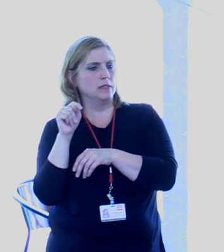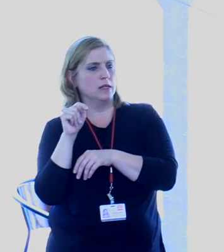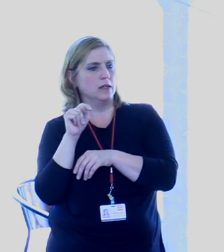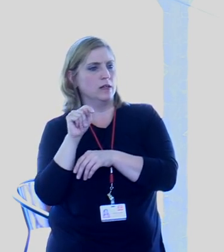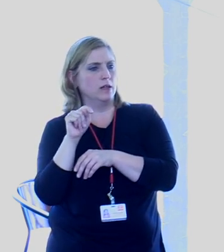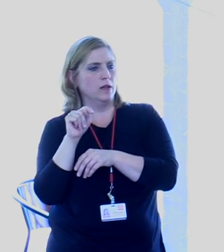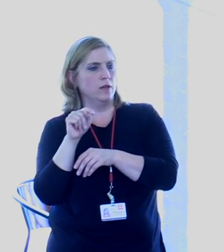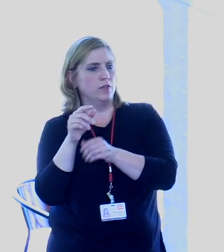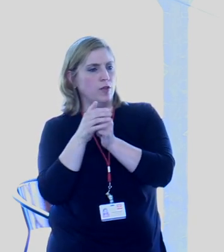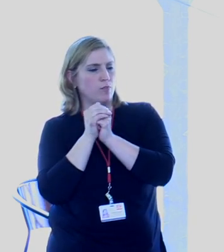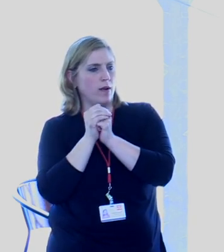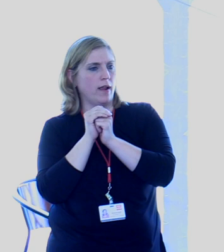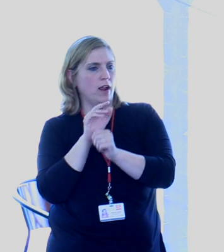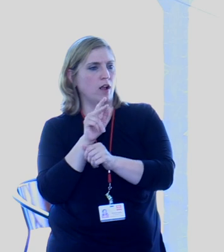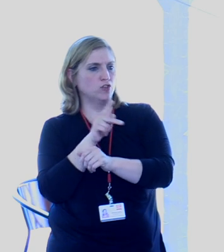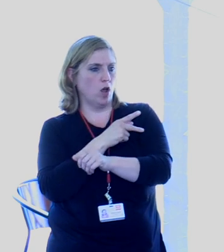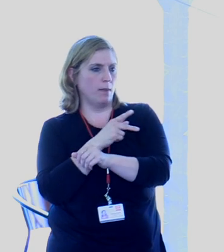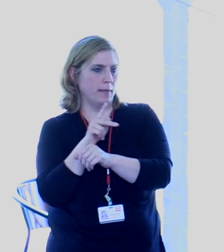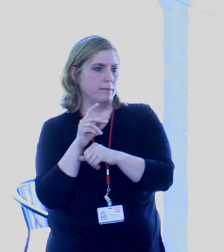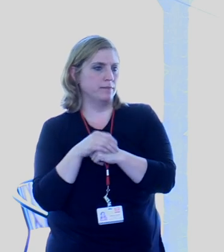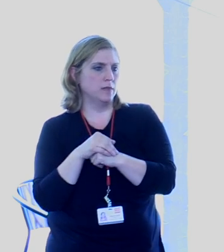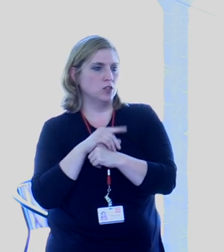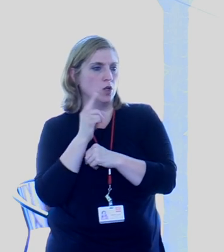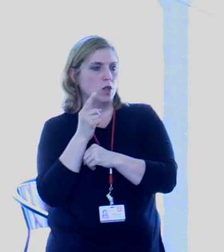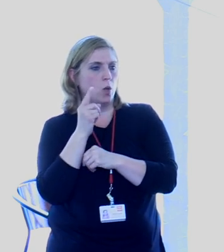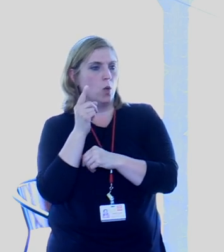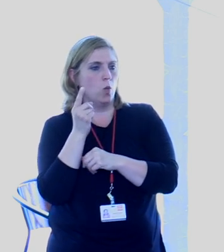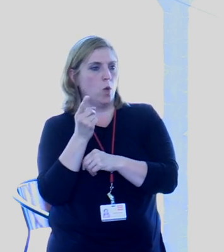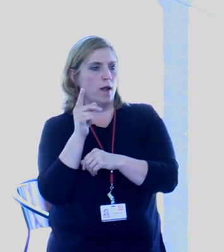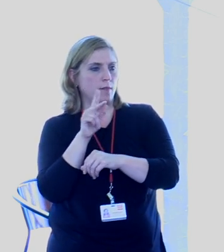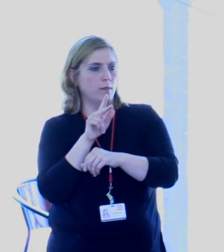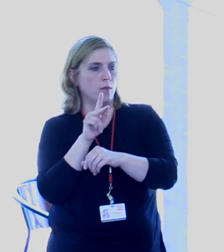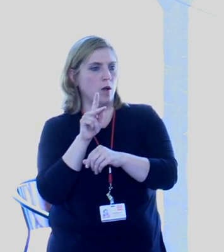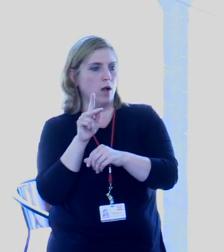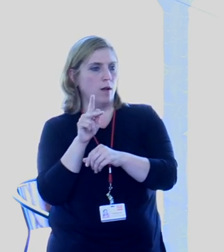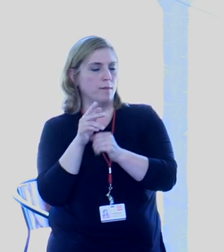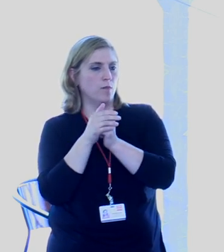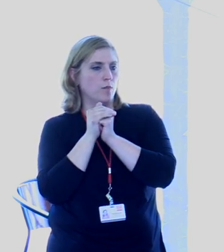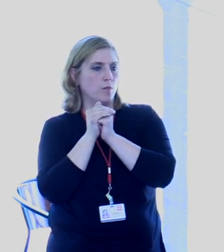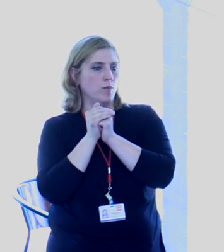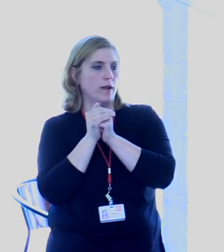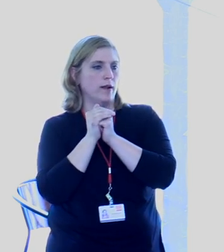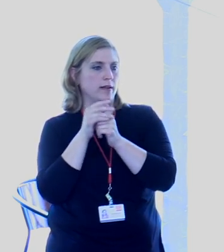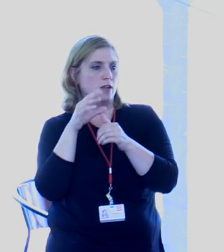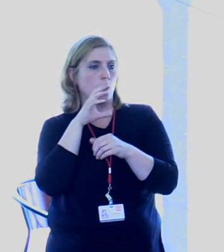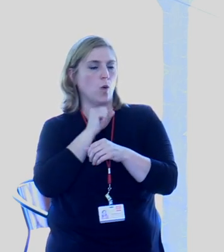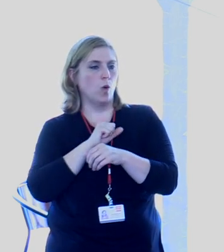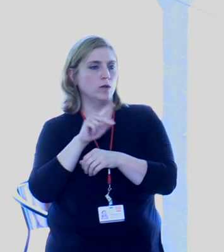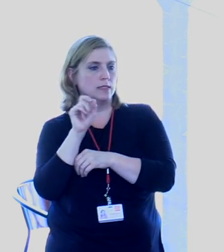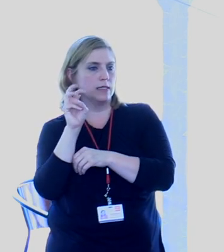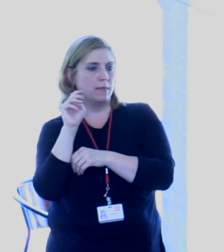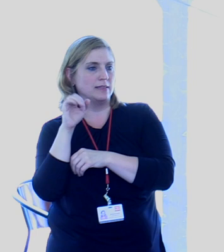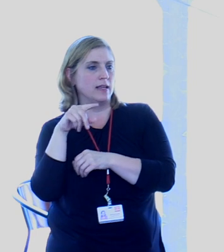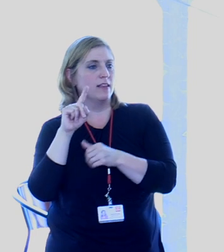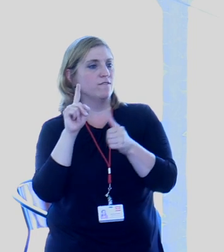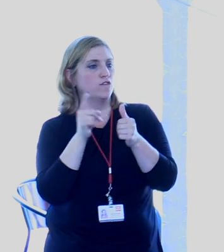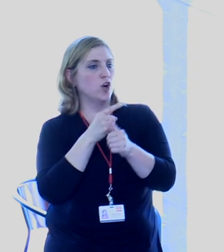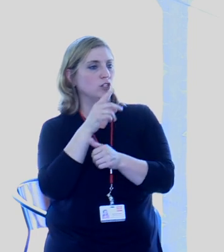Solomon. There's only one prayer of wisdom in the Old Testament, and this is in 1 Kings